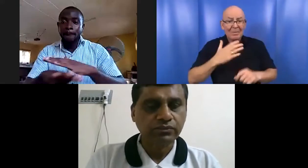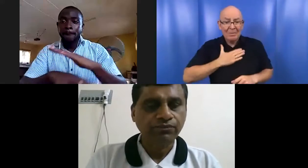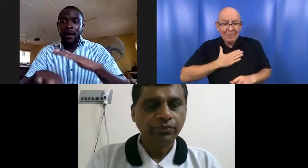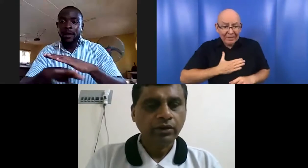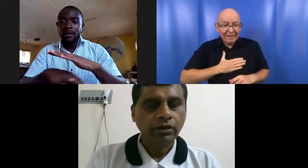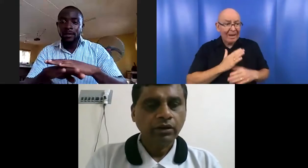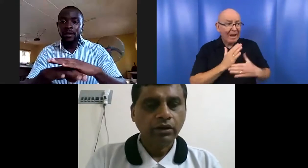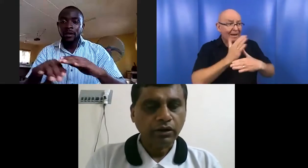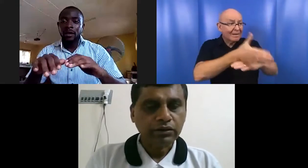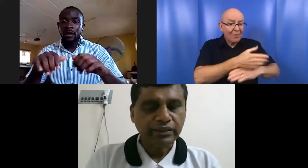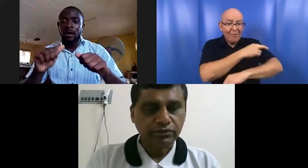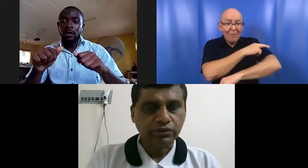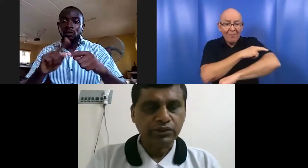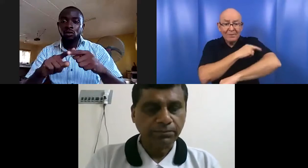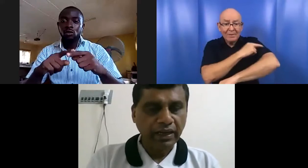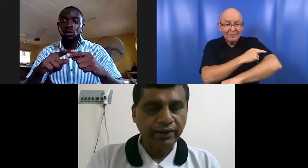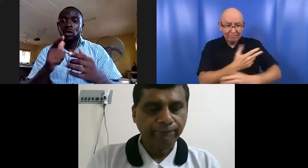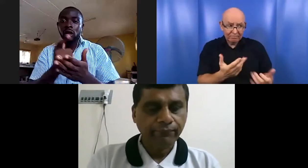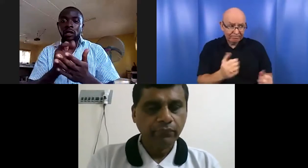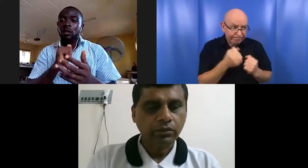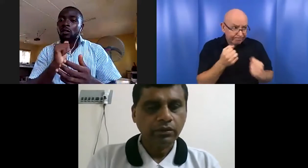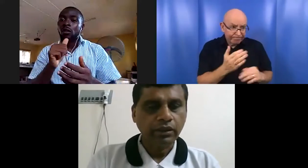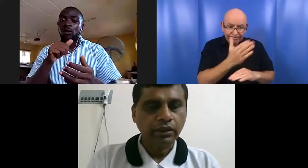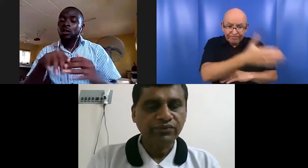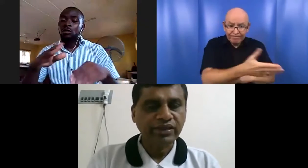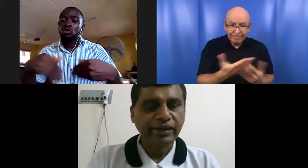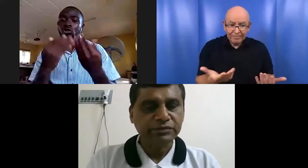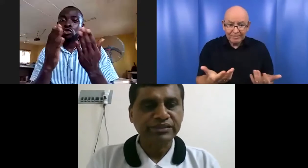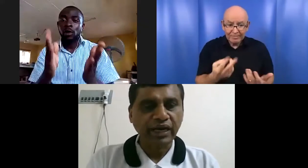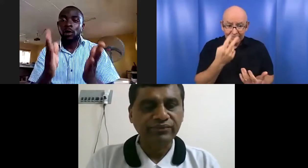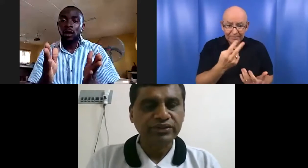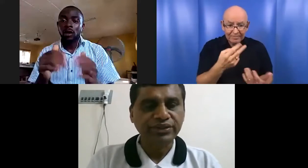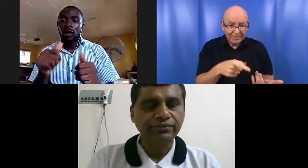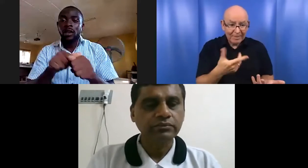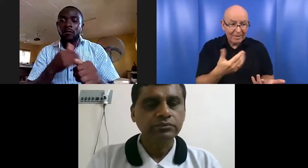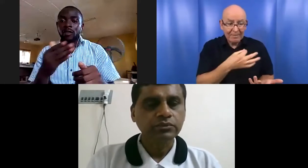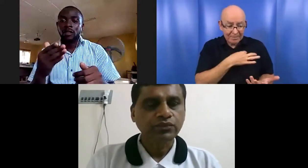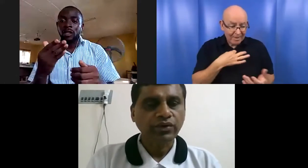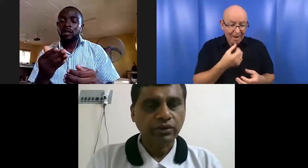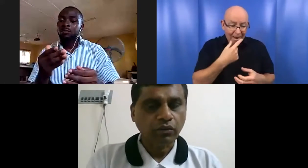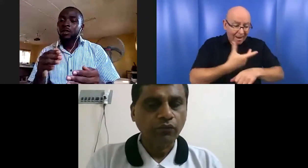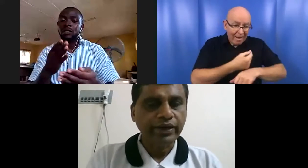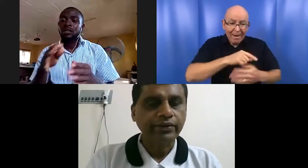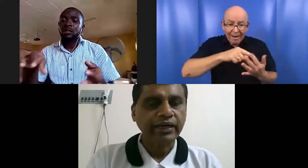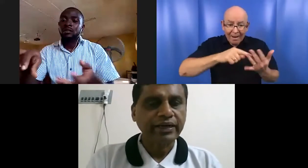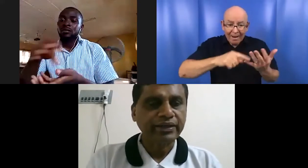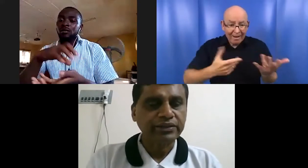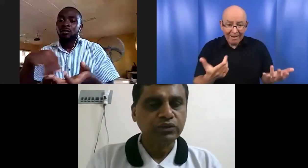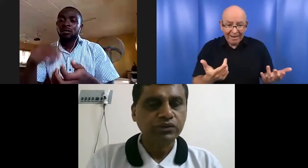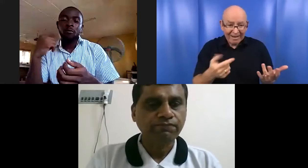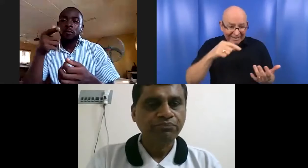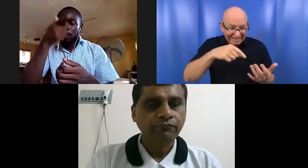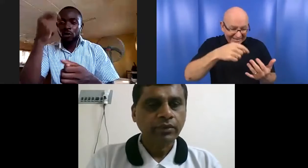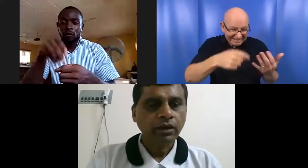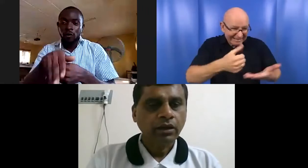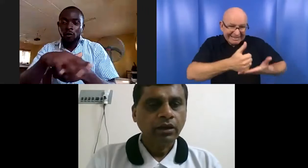devices are not in supply. Everything has been diverted for the COVID related